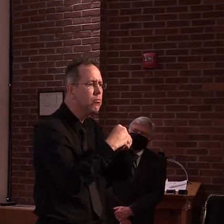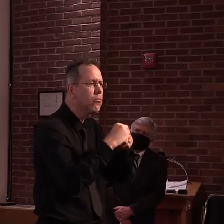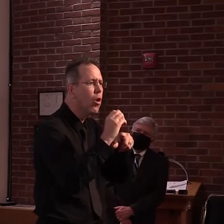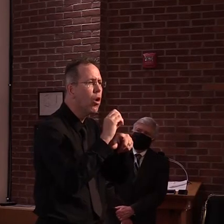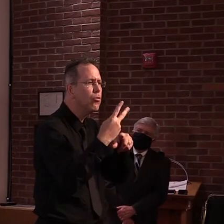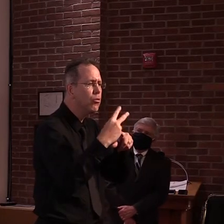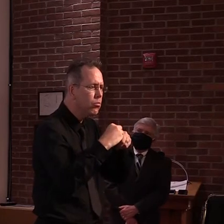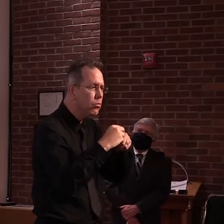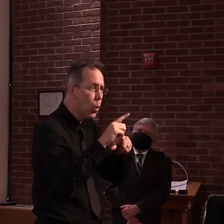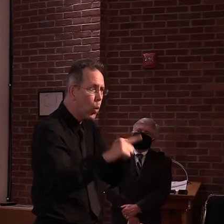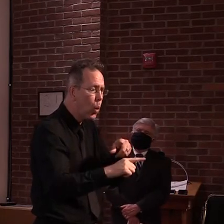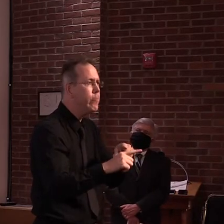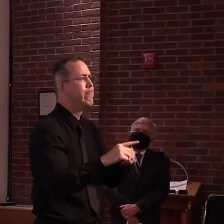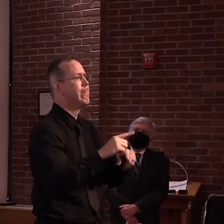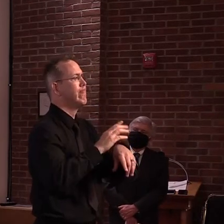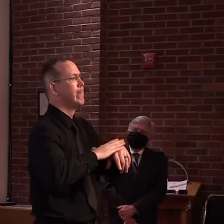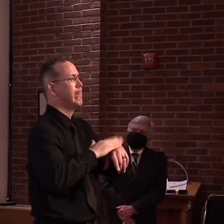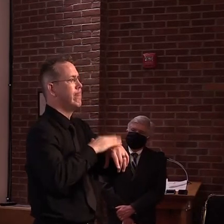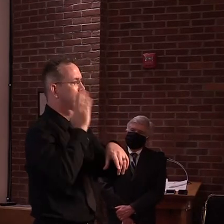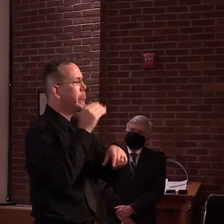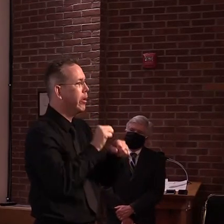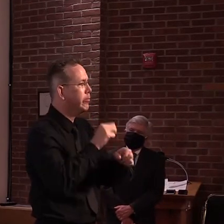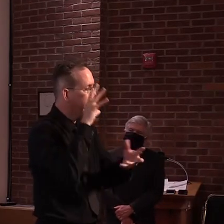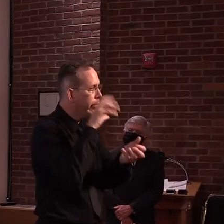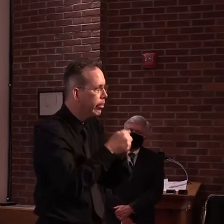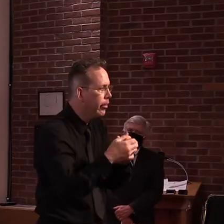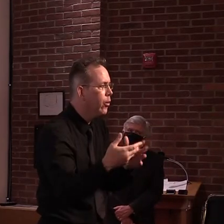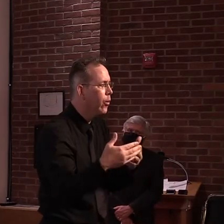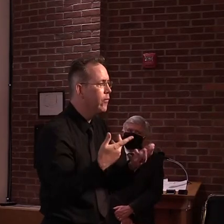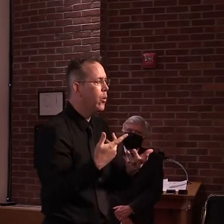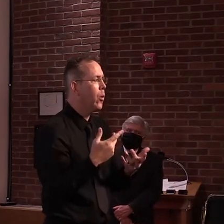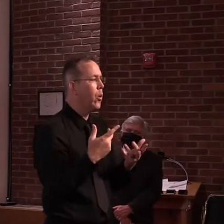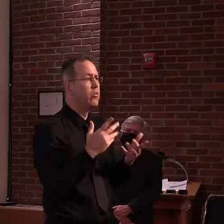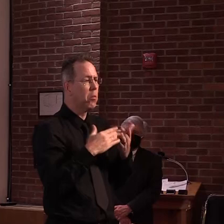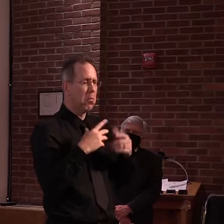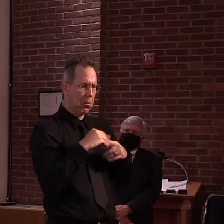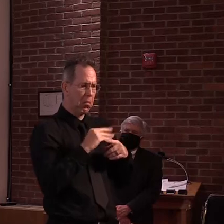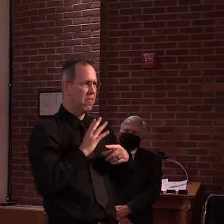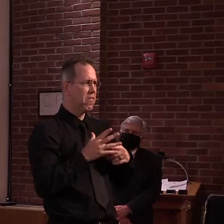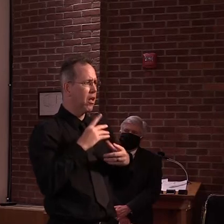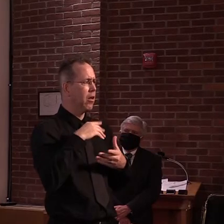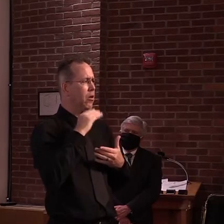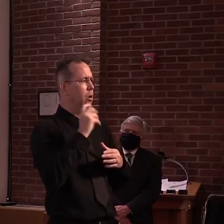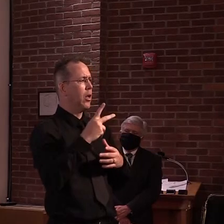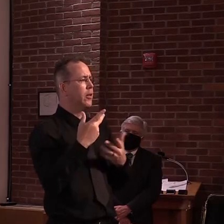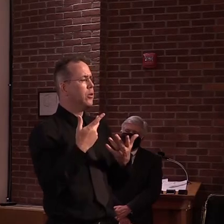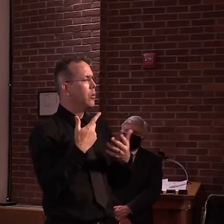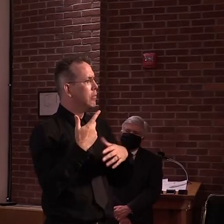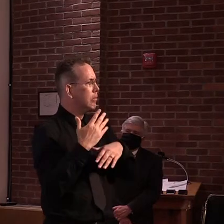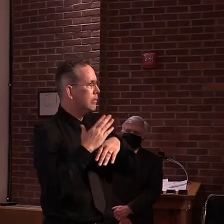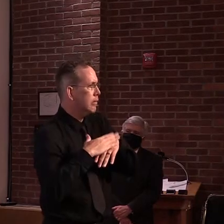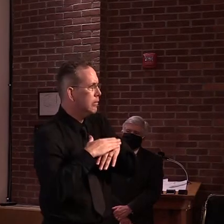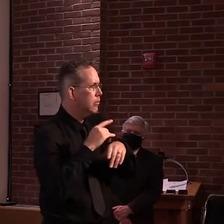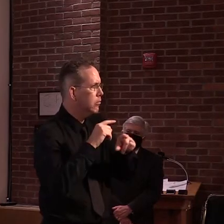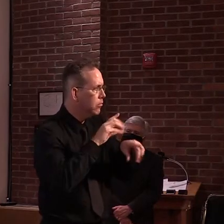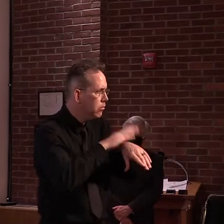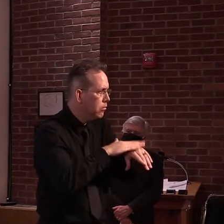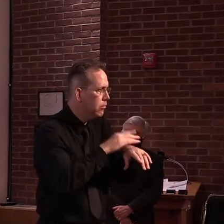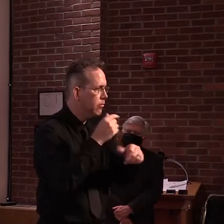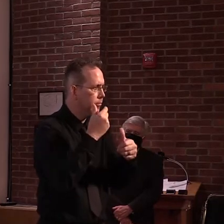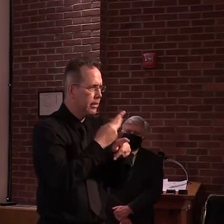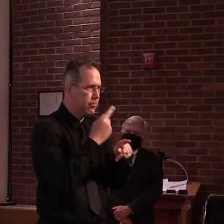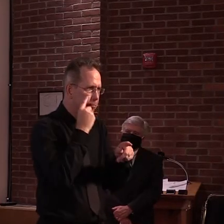time before they got sicker, this would be an early warning signal to enable you to get involved with support